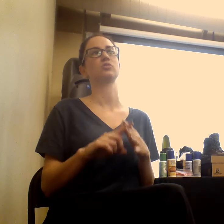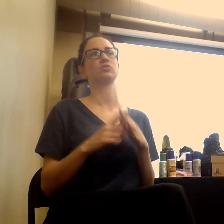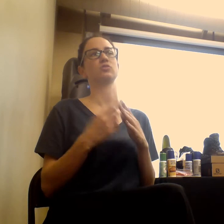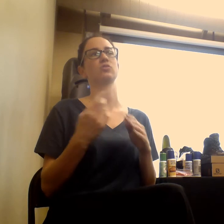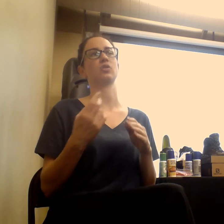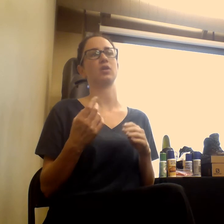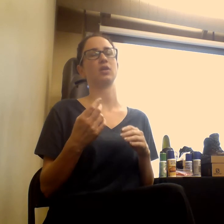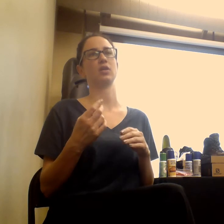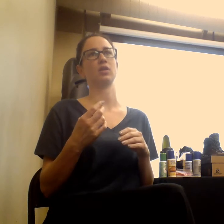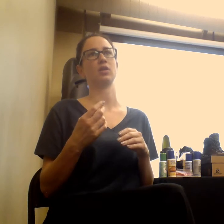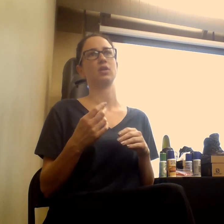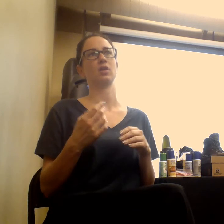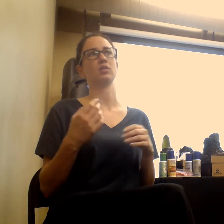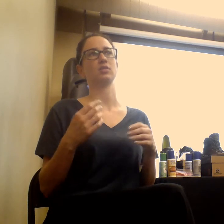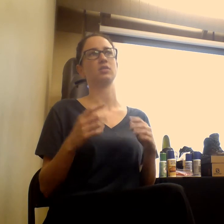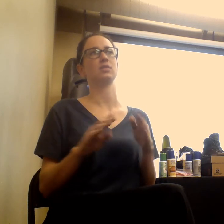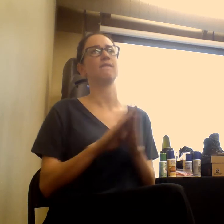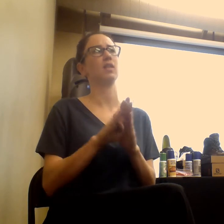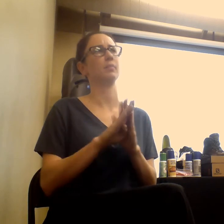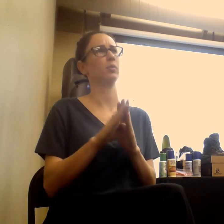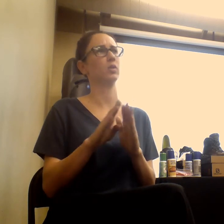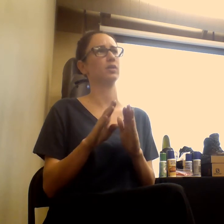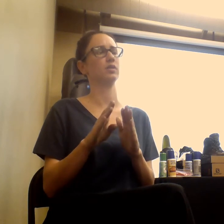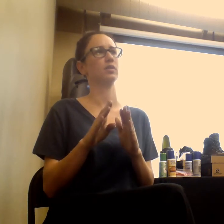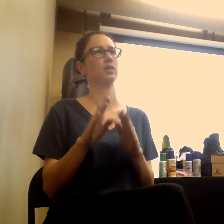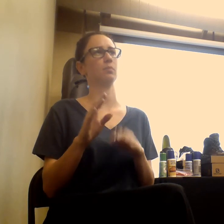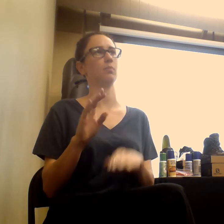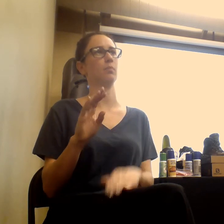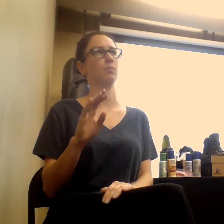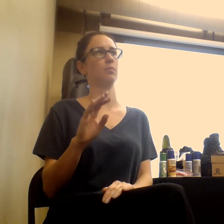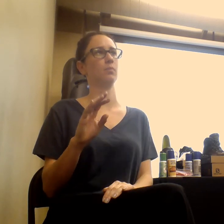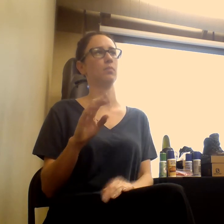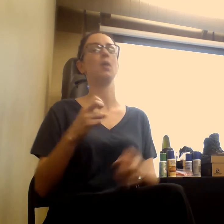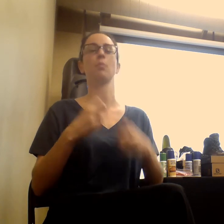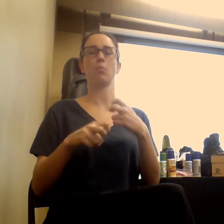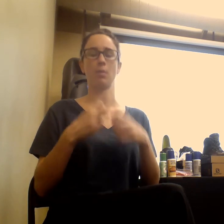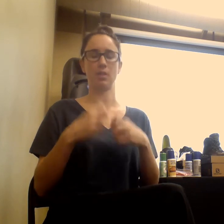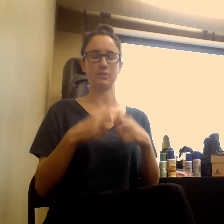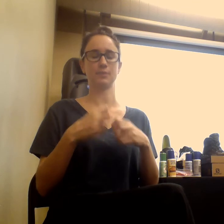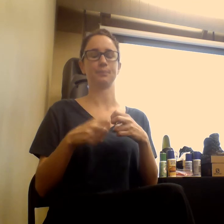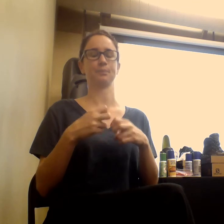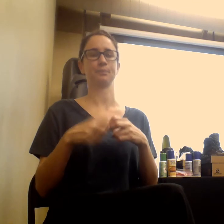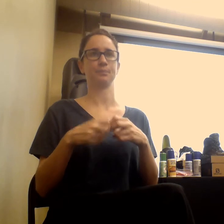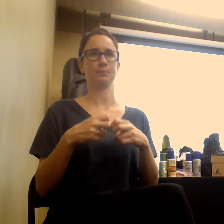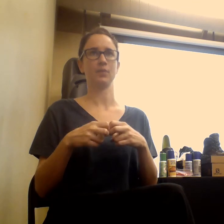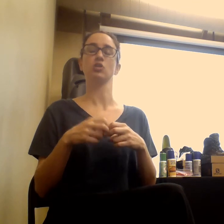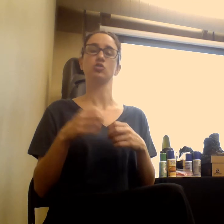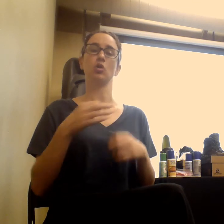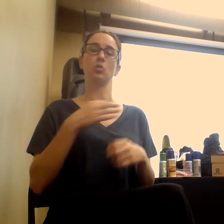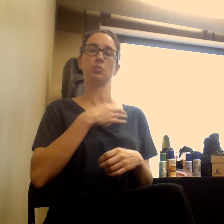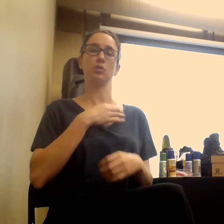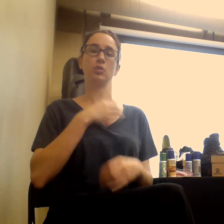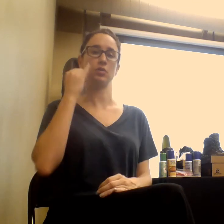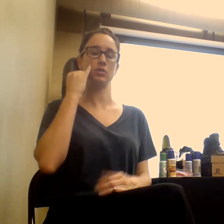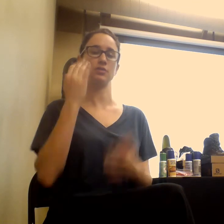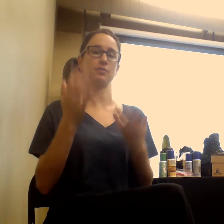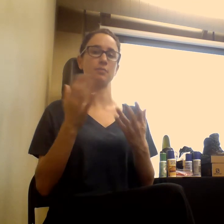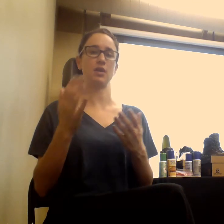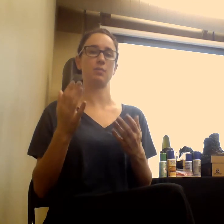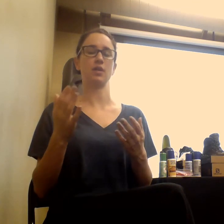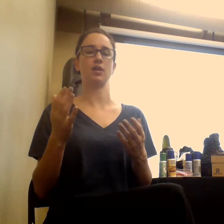introduced liners? Yes. So I'm wondering if just the additional bulk of adding an extra sock might have been enough to.